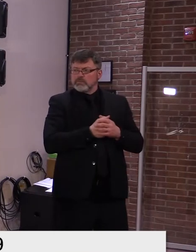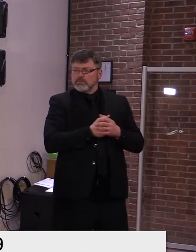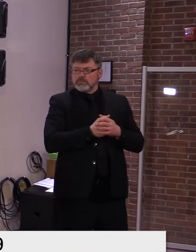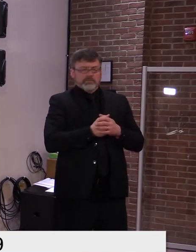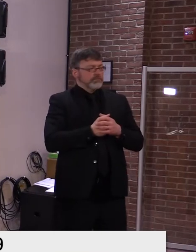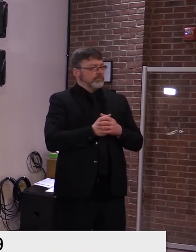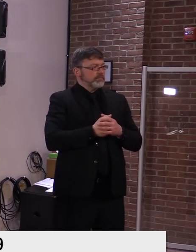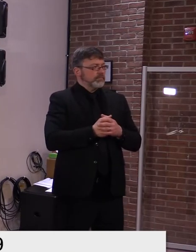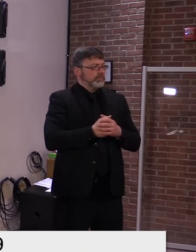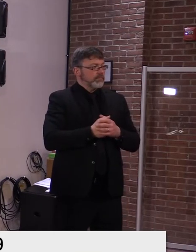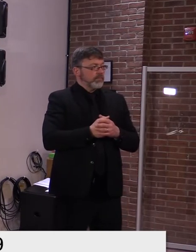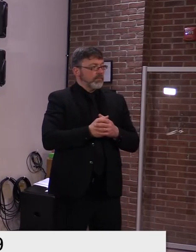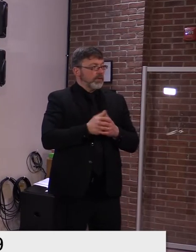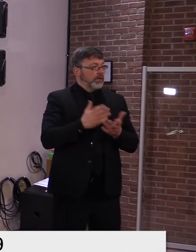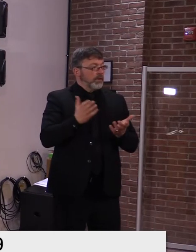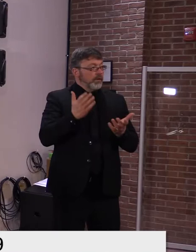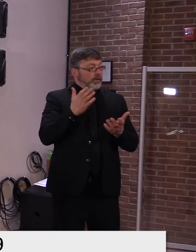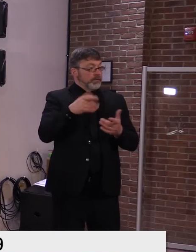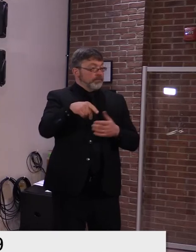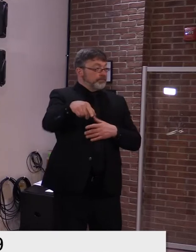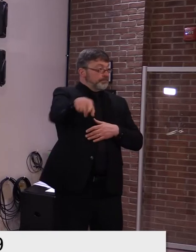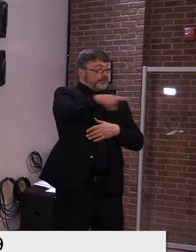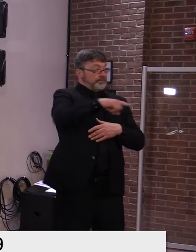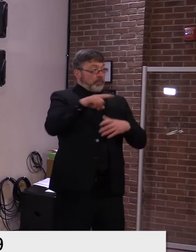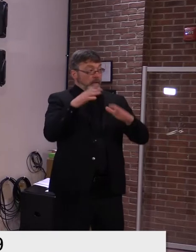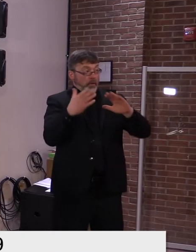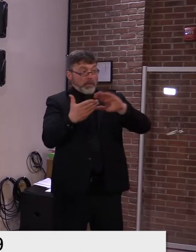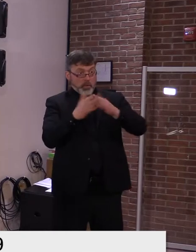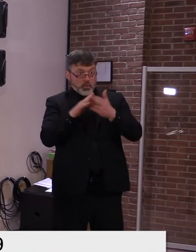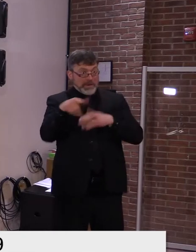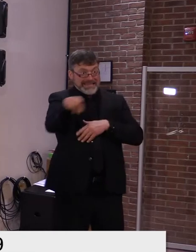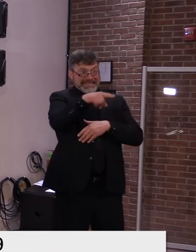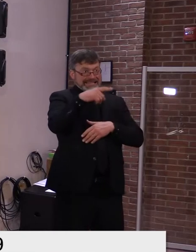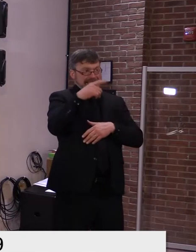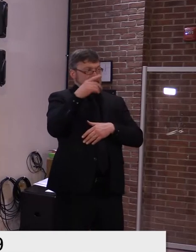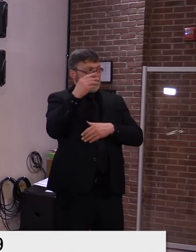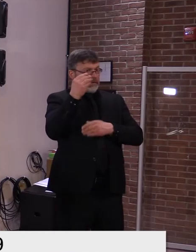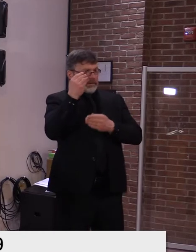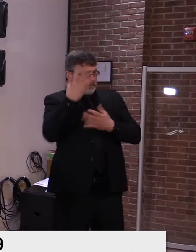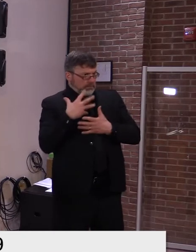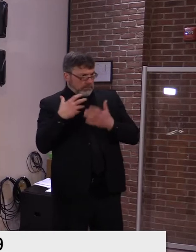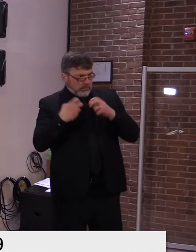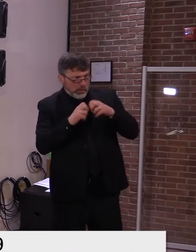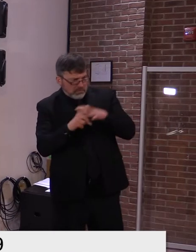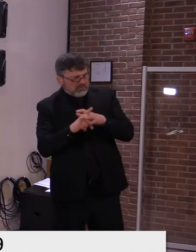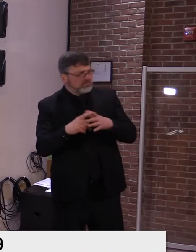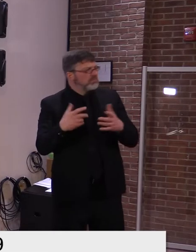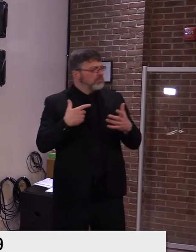So if there's an issue, I will check into it. Do you mind if I give you a call later, Eric? Sure.